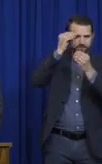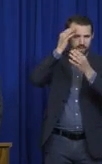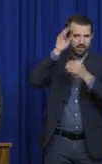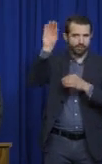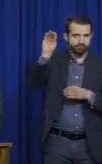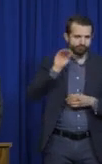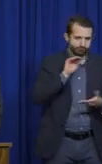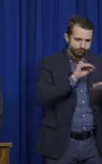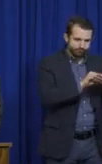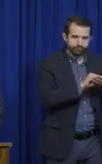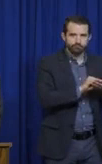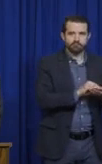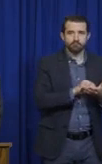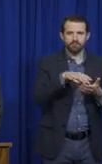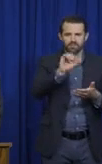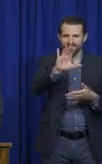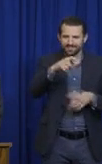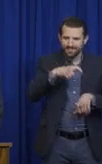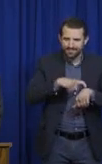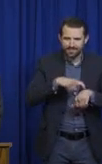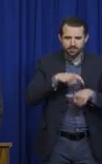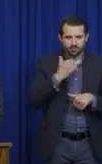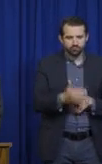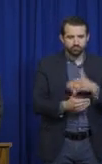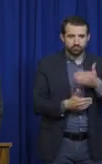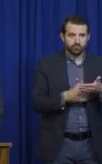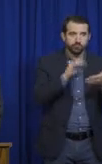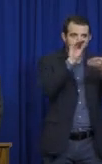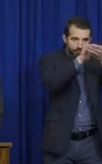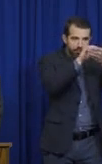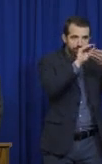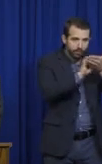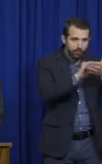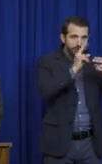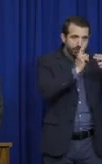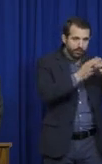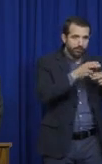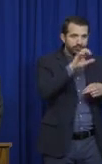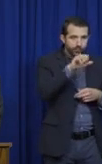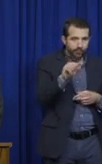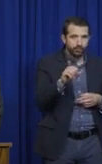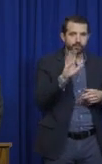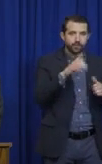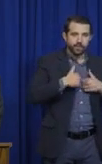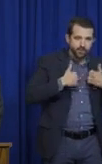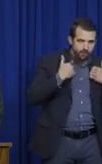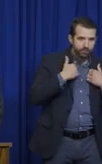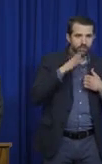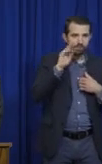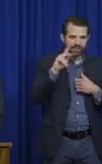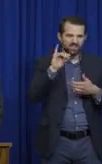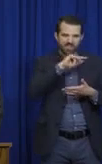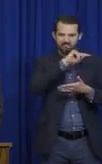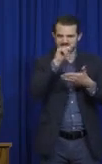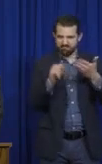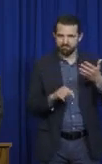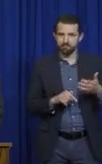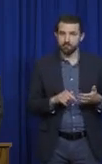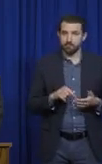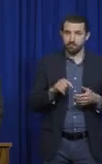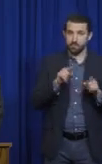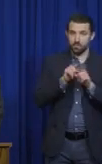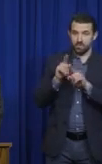time going through that. Also, to make sure that we reduce internet traffic, we're asking people